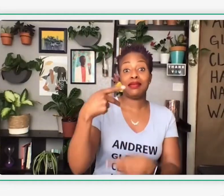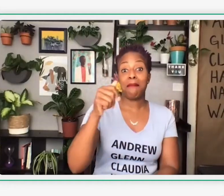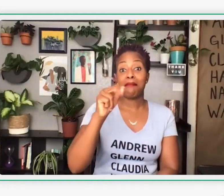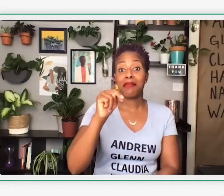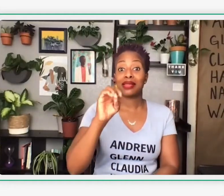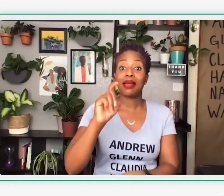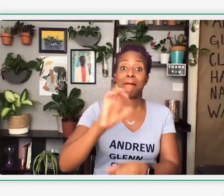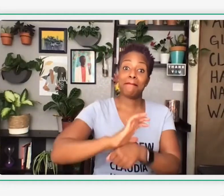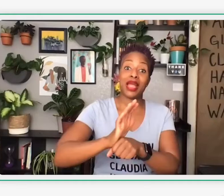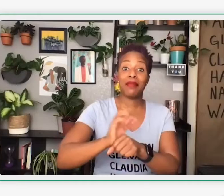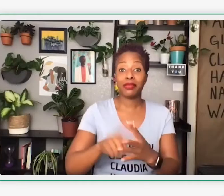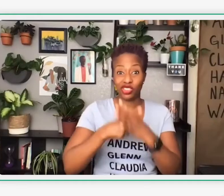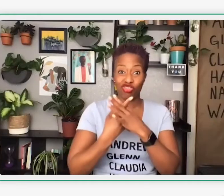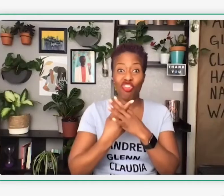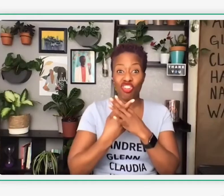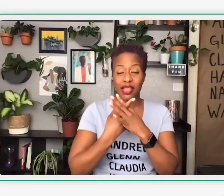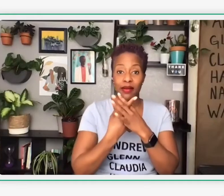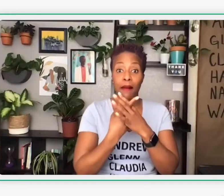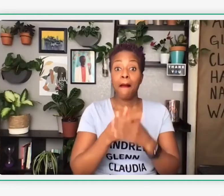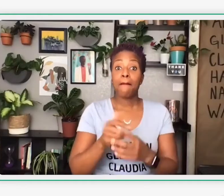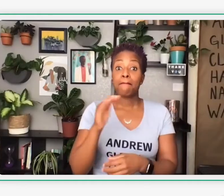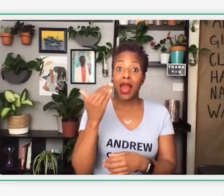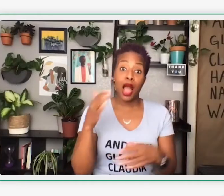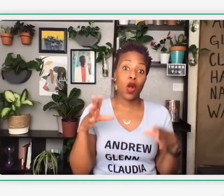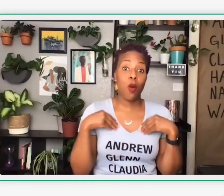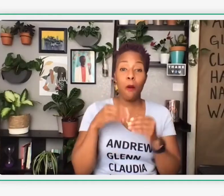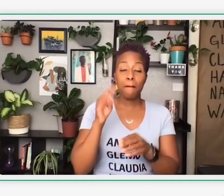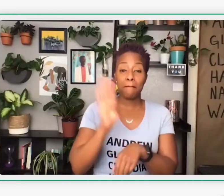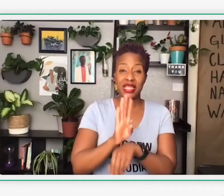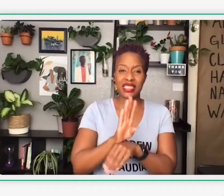Wow. But since the pandemic started,